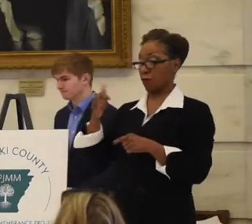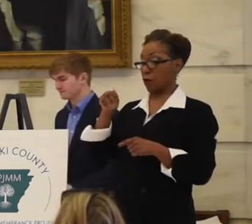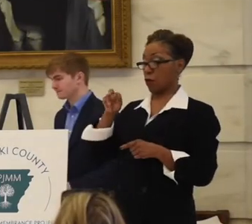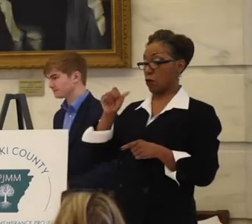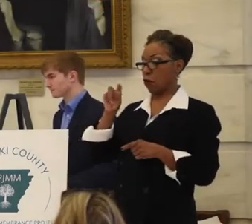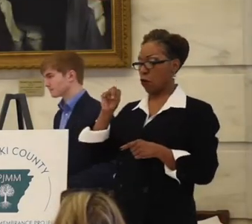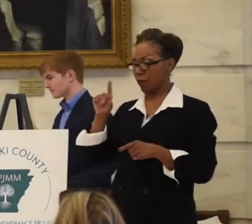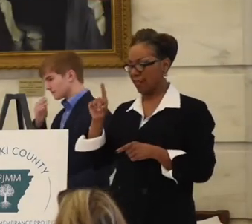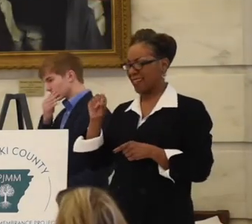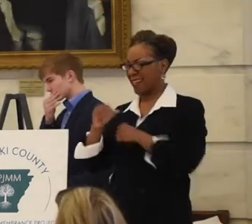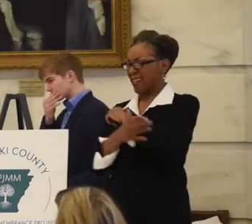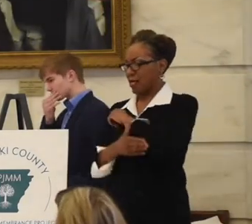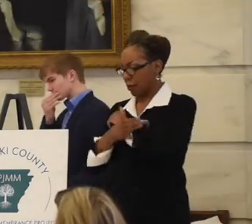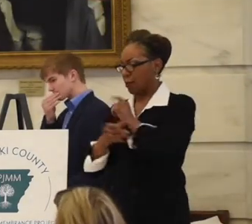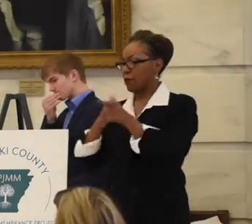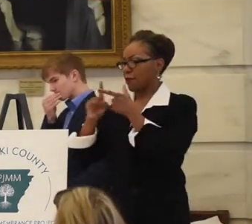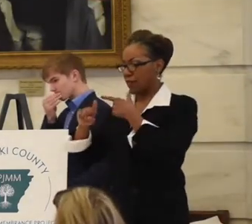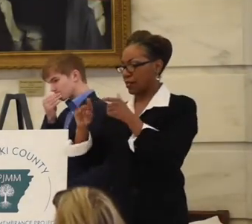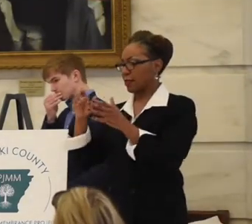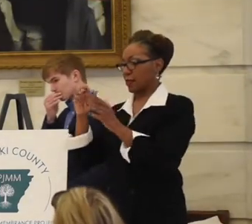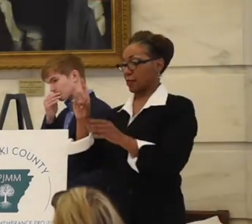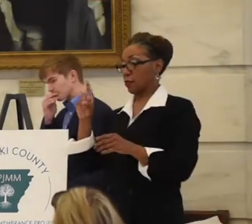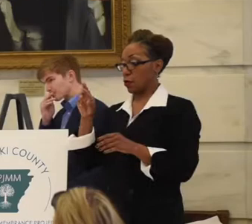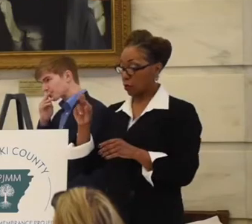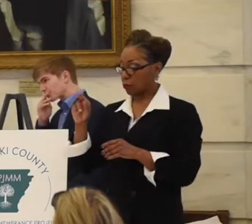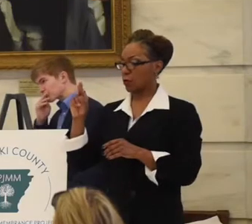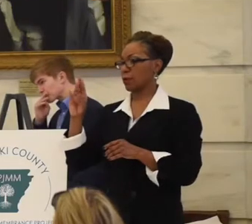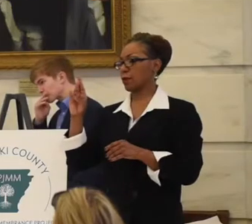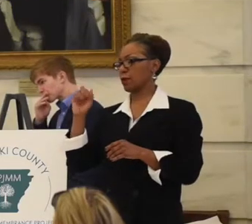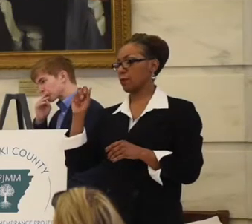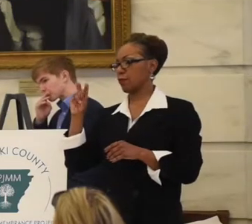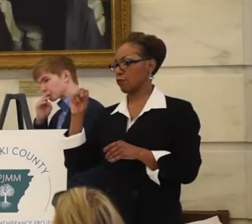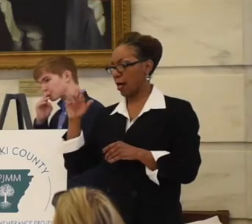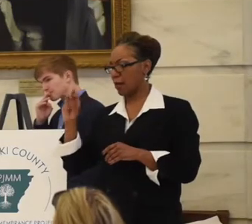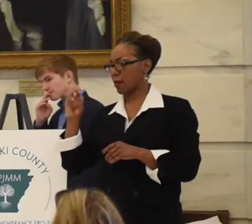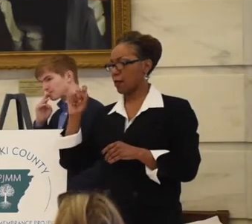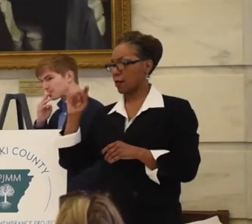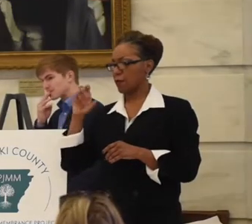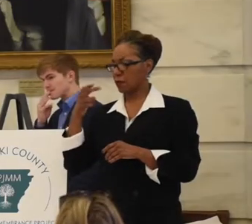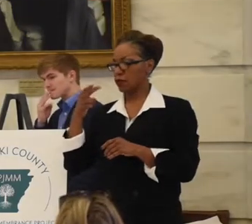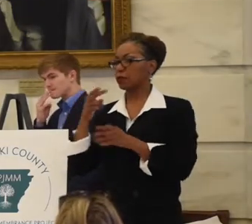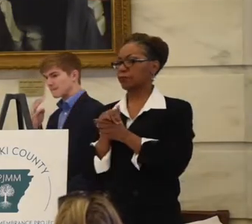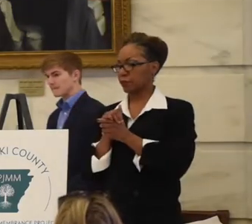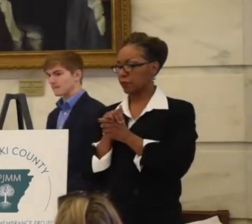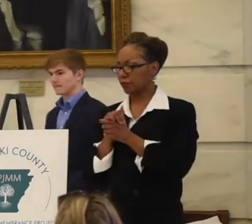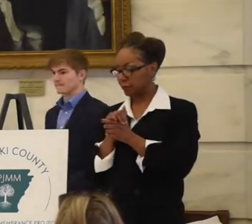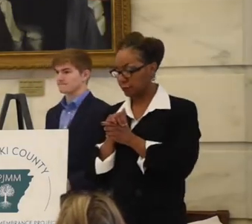Project, followed by Dr. Brian Mitchell, Assistant Professor of History at the University of Arkansas.